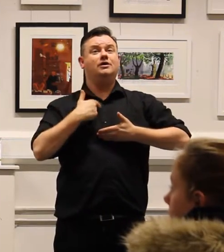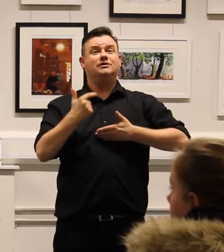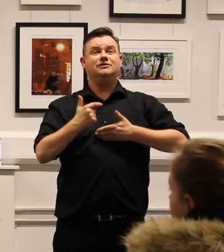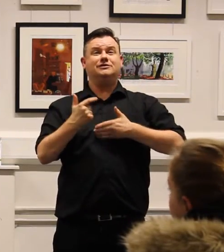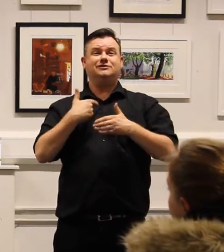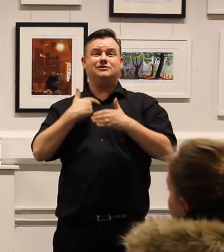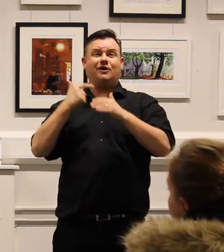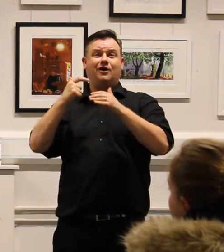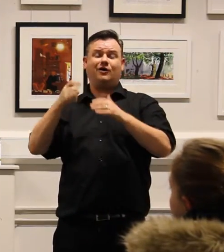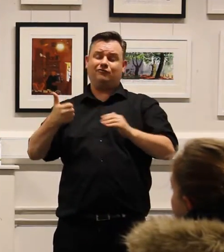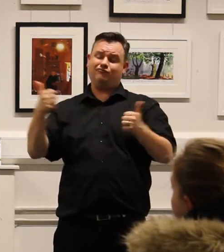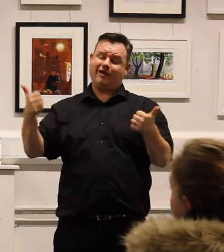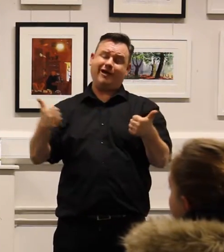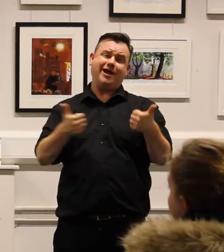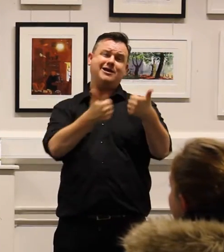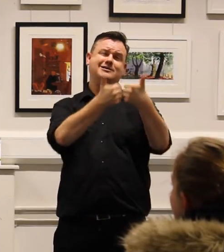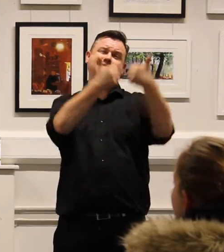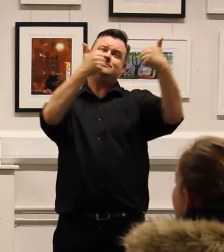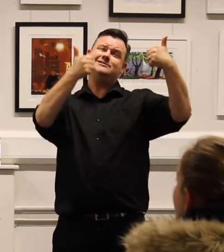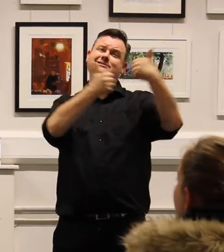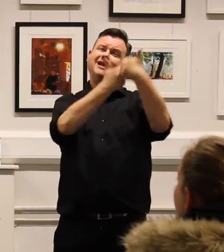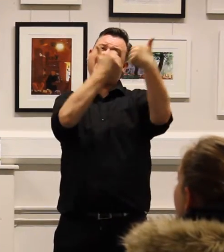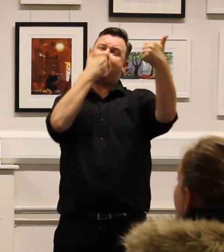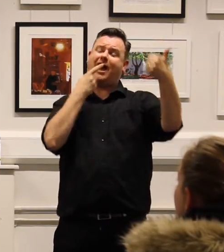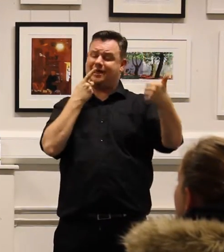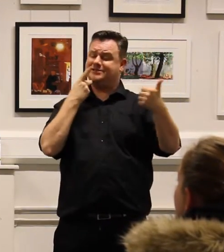a glass and let's sing a